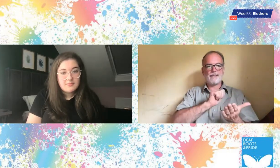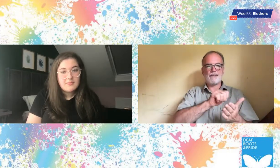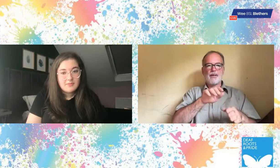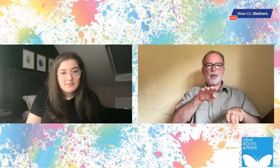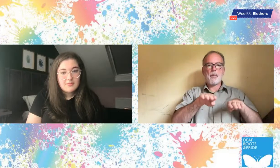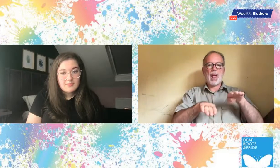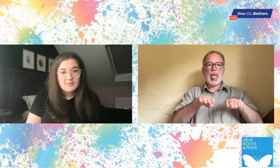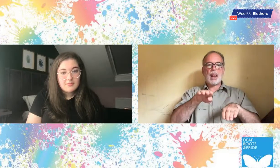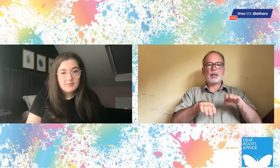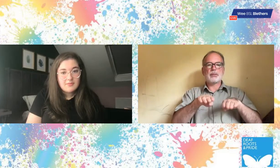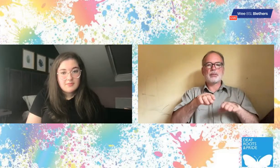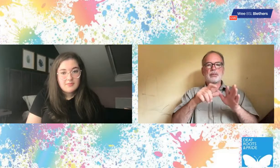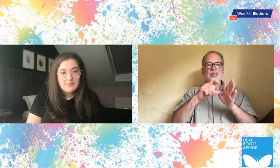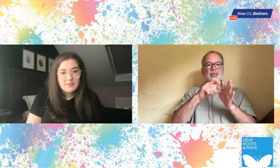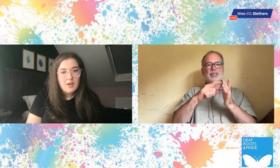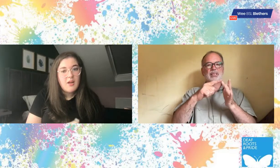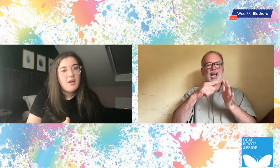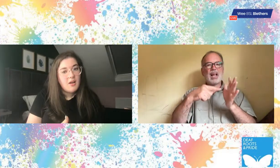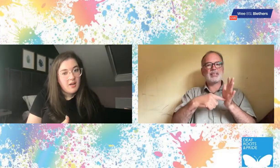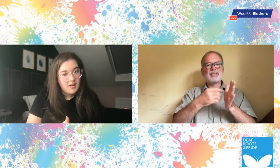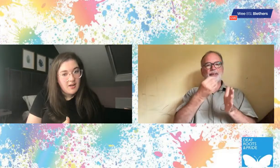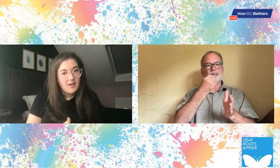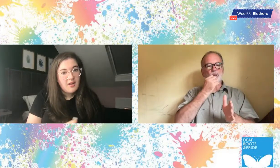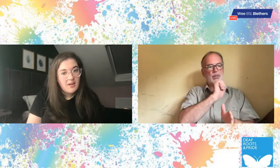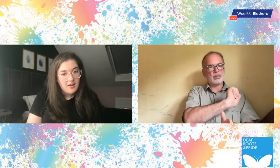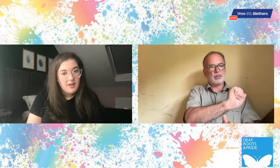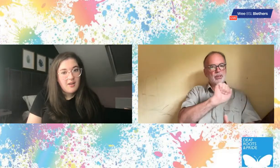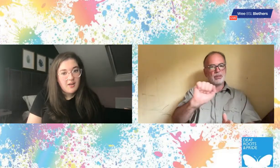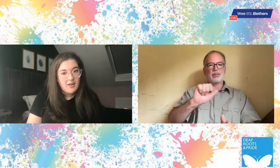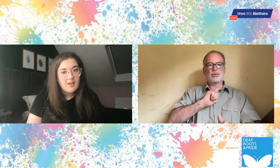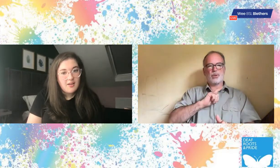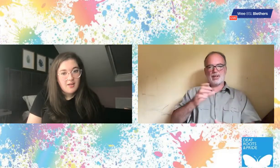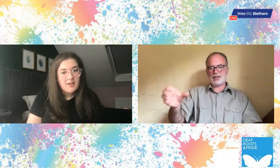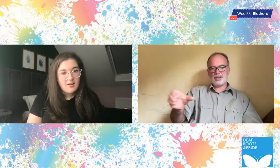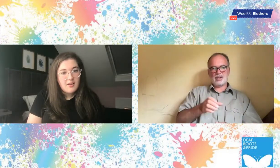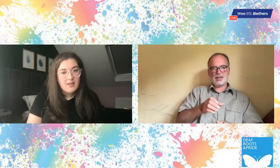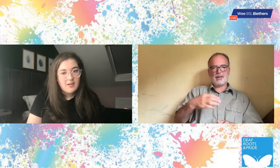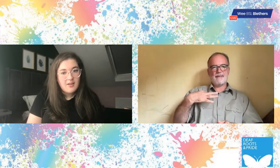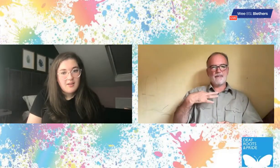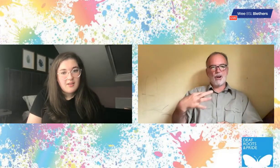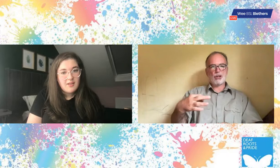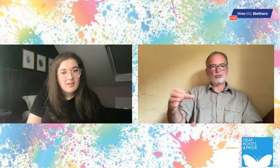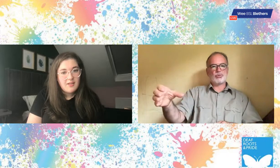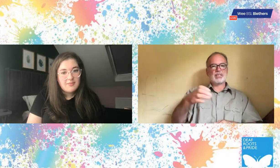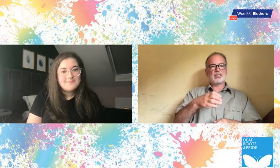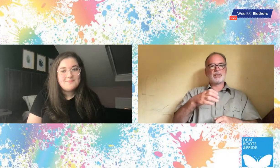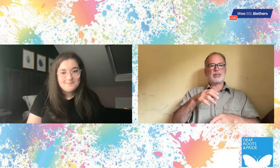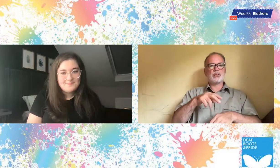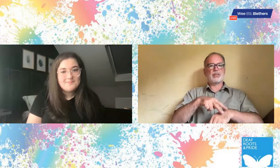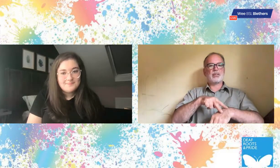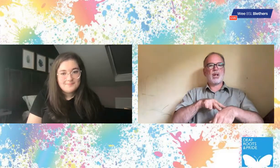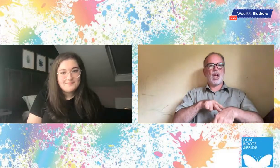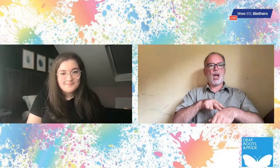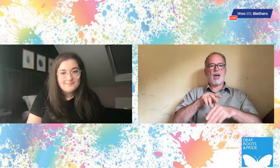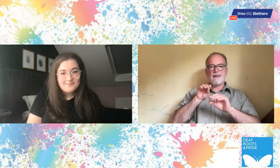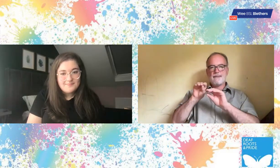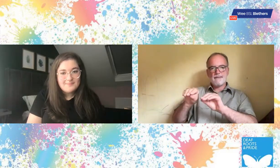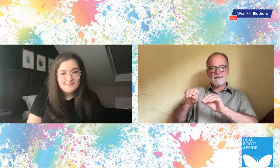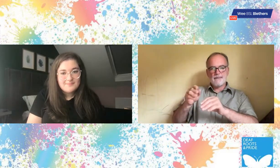animals have the diversity of diet that they need. They need a very careful dietary balance, each of them. ah,